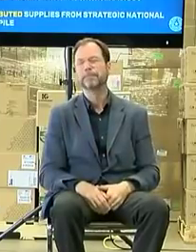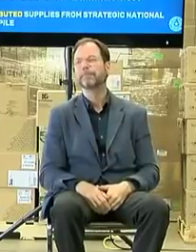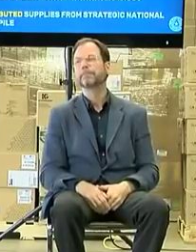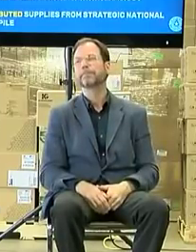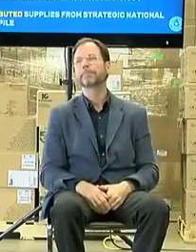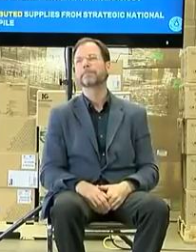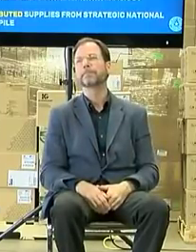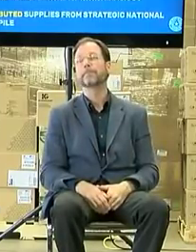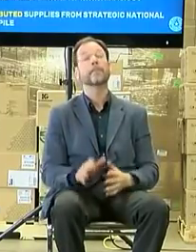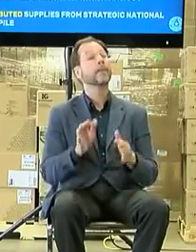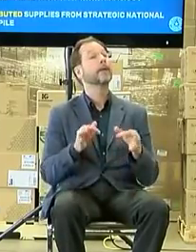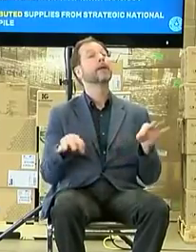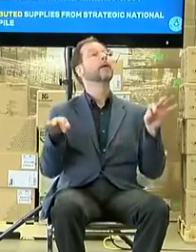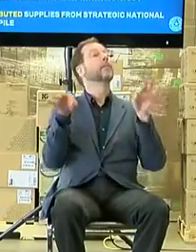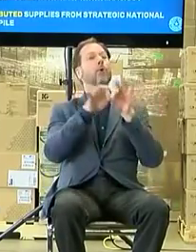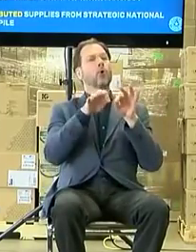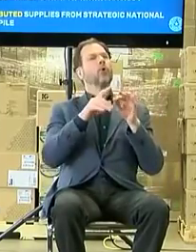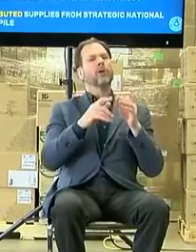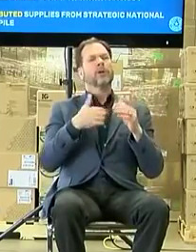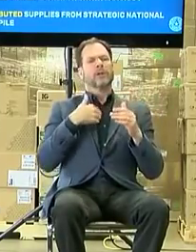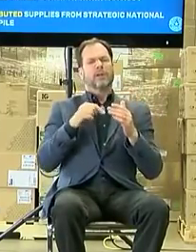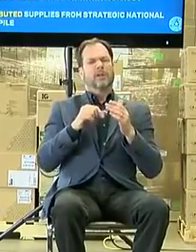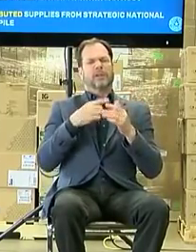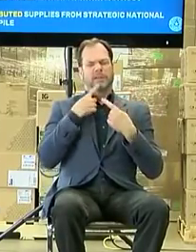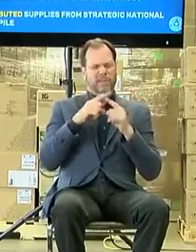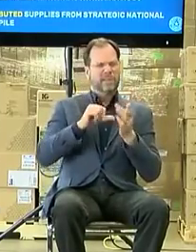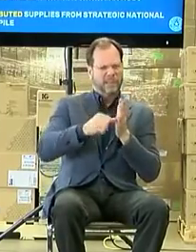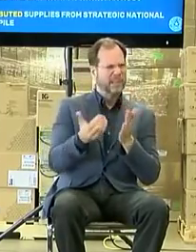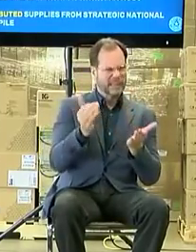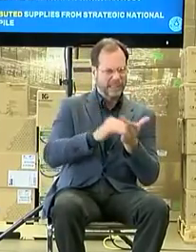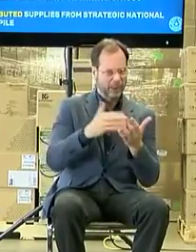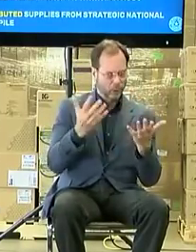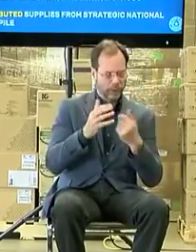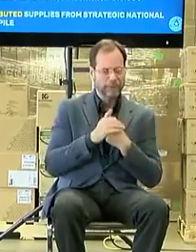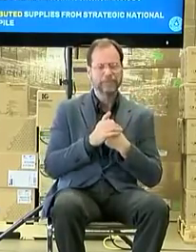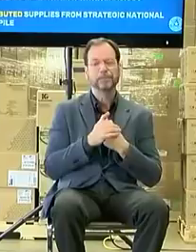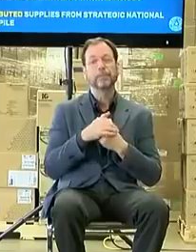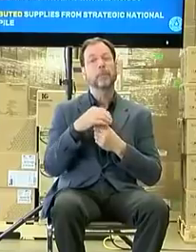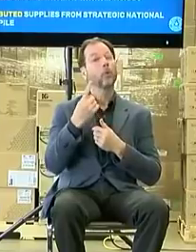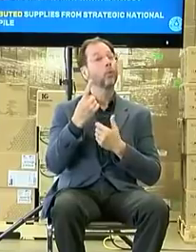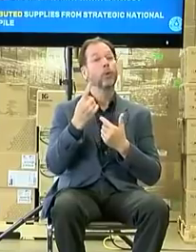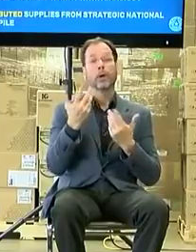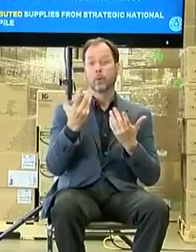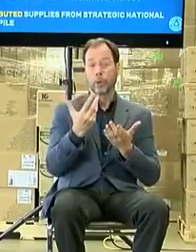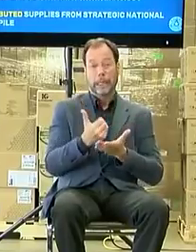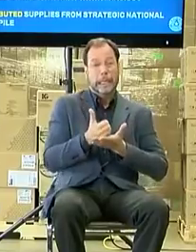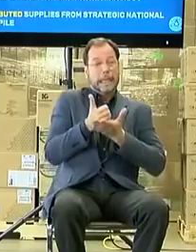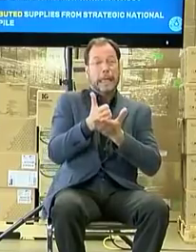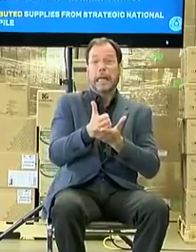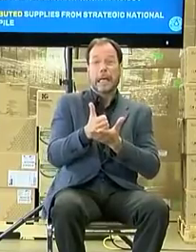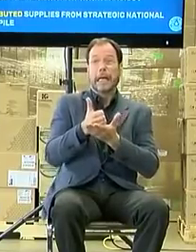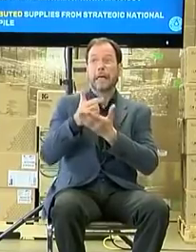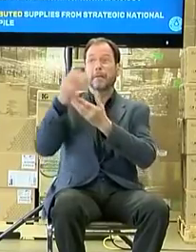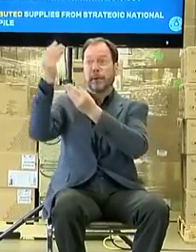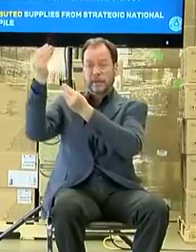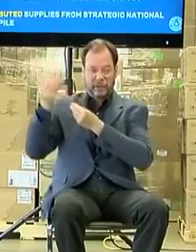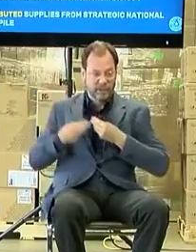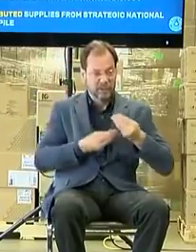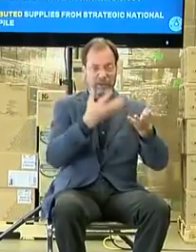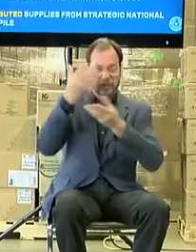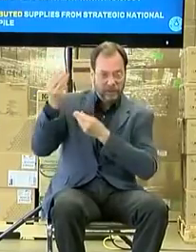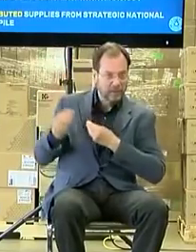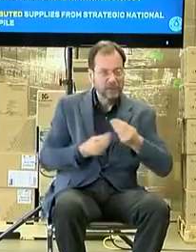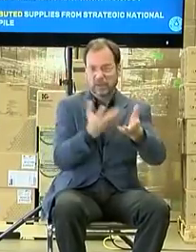Very importantly, I want to emphasize a couple of things, and that is, one thing that has helped the supply chain strike force achieve these